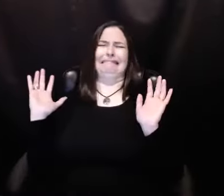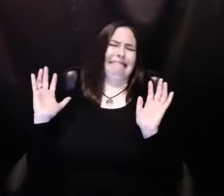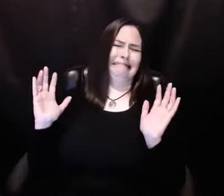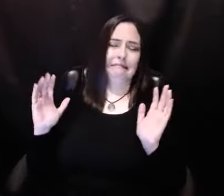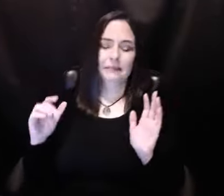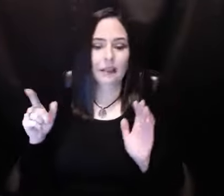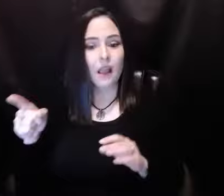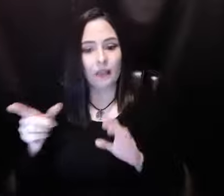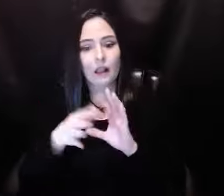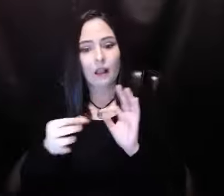long time.